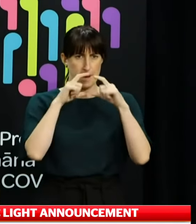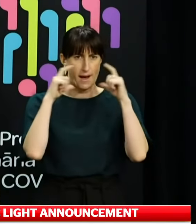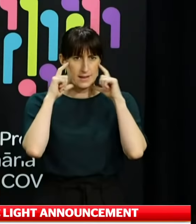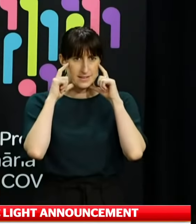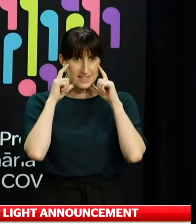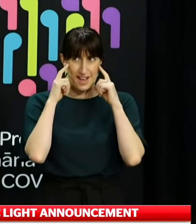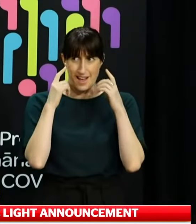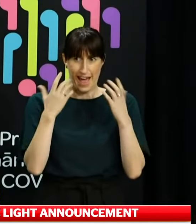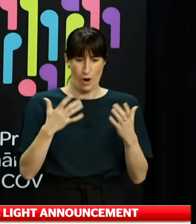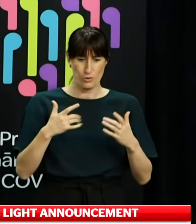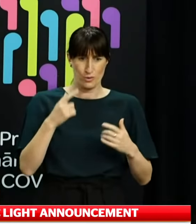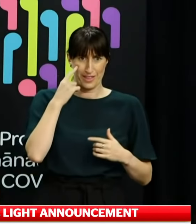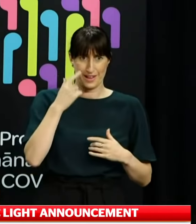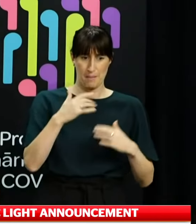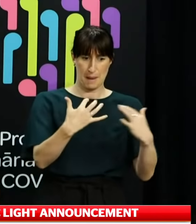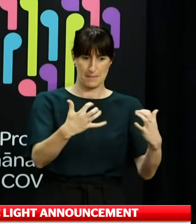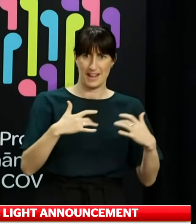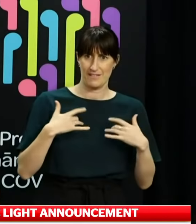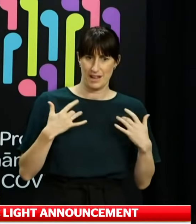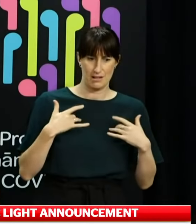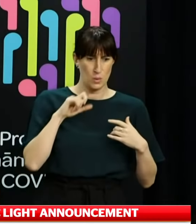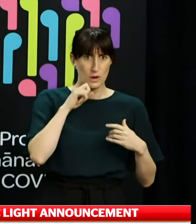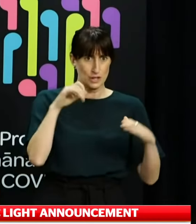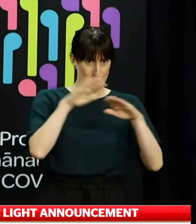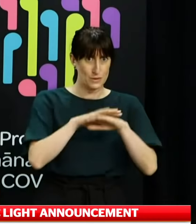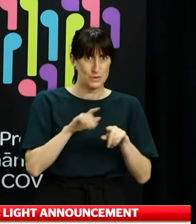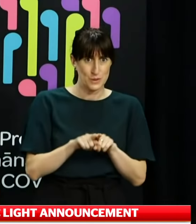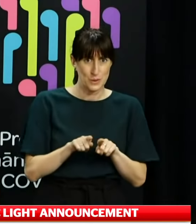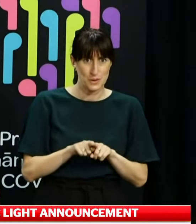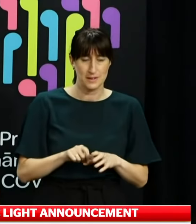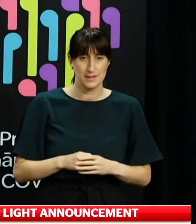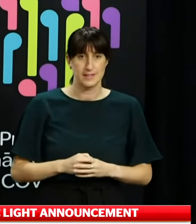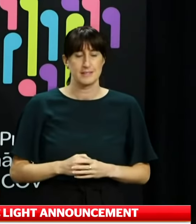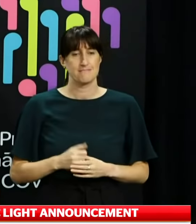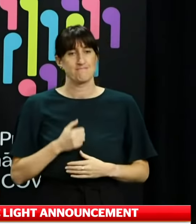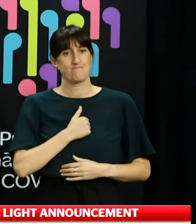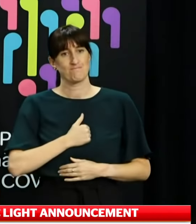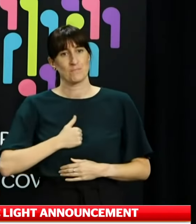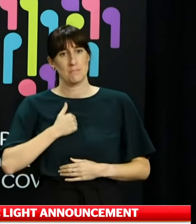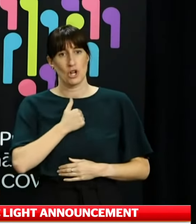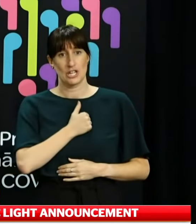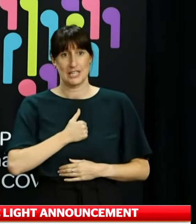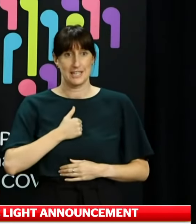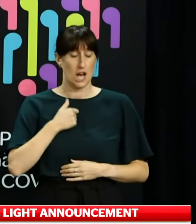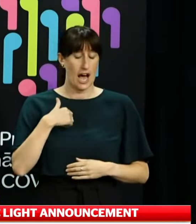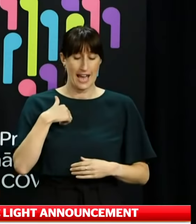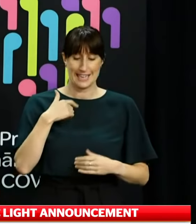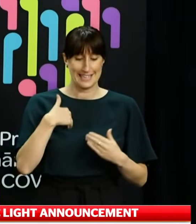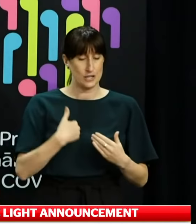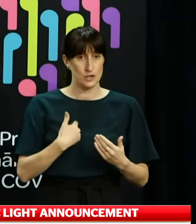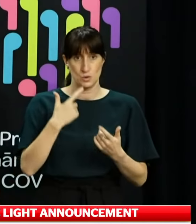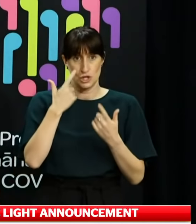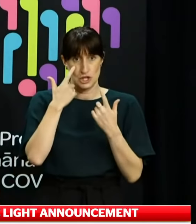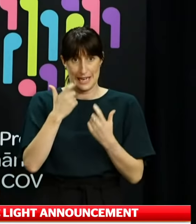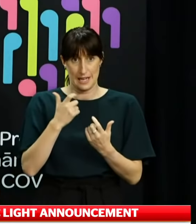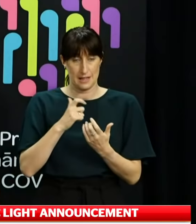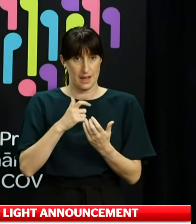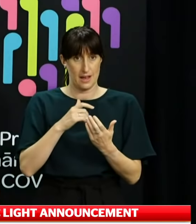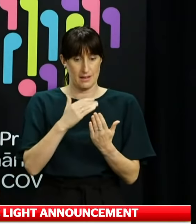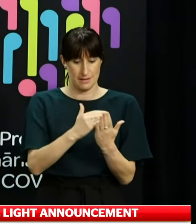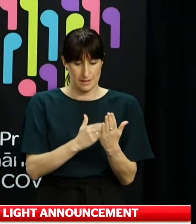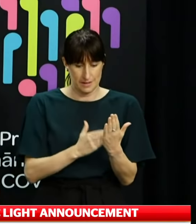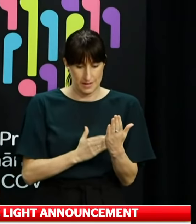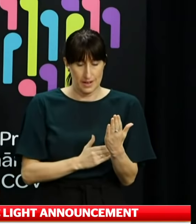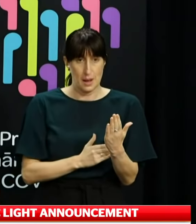my memory sufficiently about mask requirements at Orange before I came down here. I apologise for that. That was my mistake. The guidance is